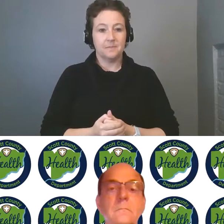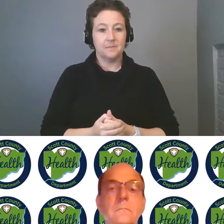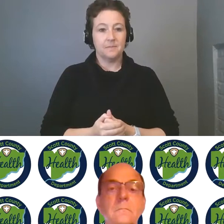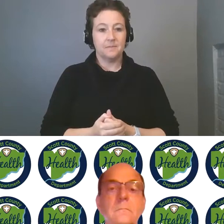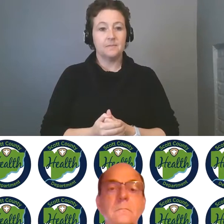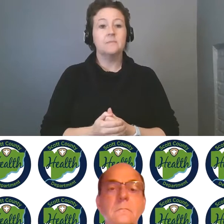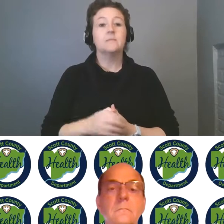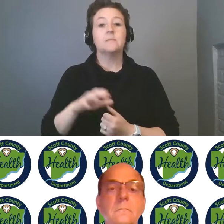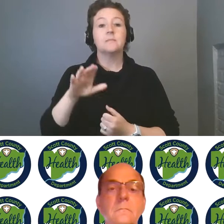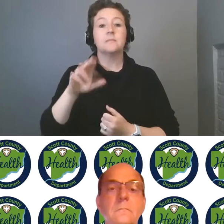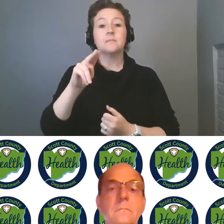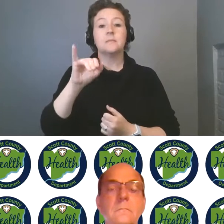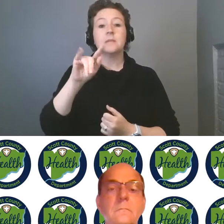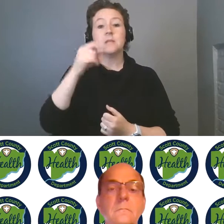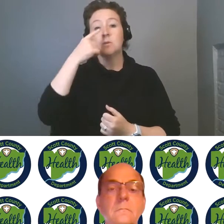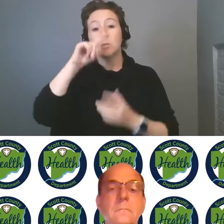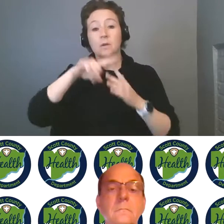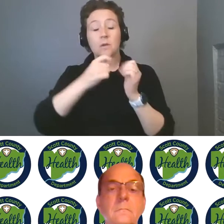Nita, you want to start us out with numbers?